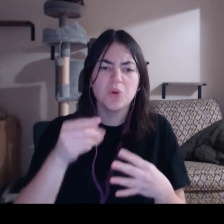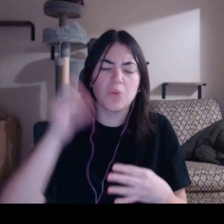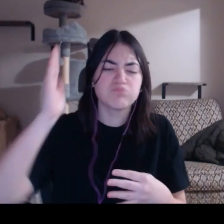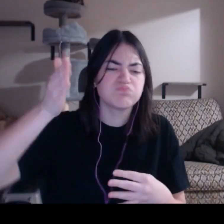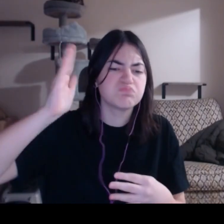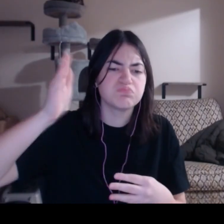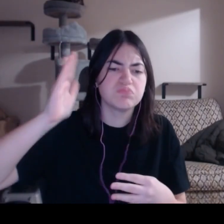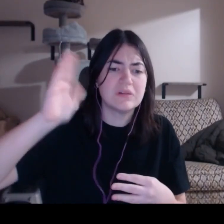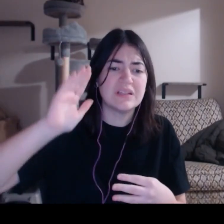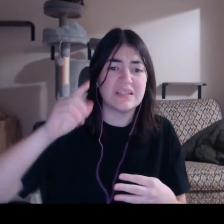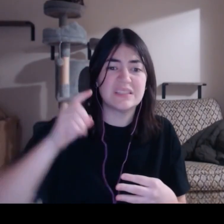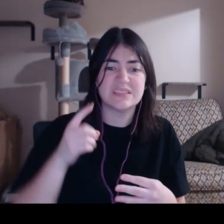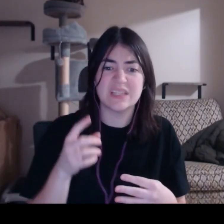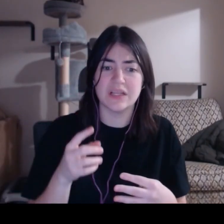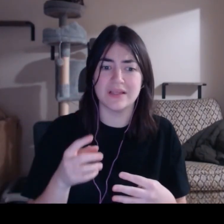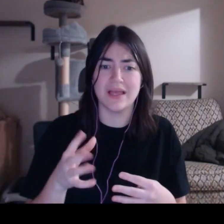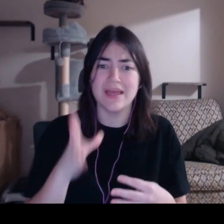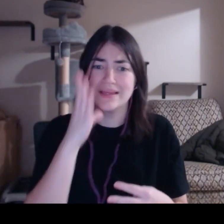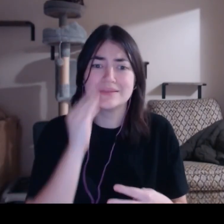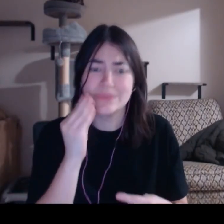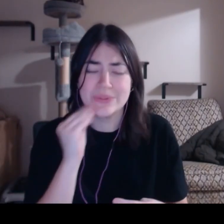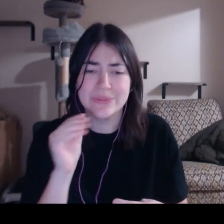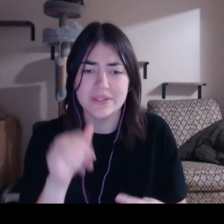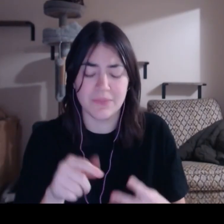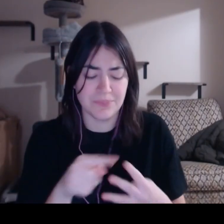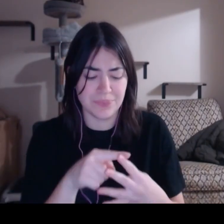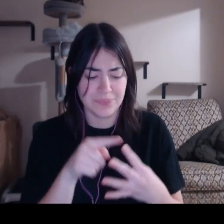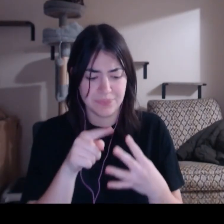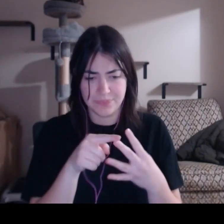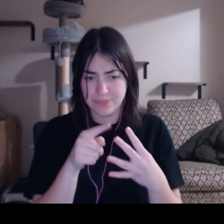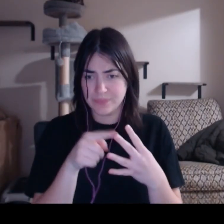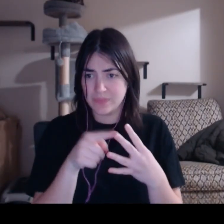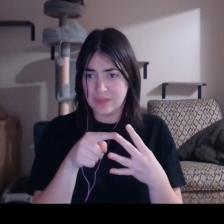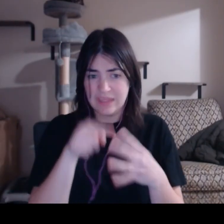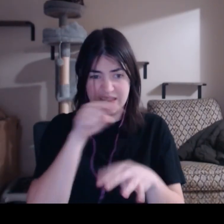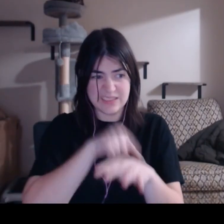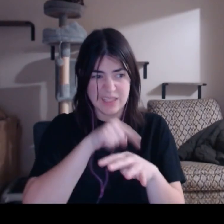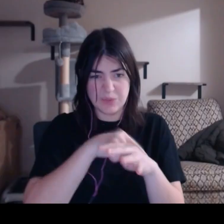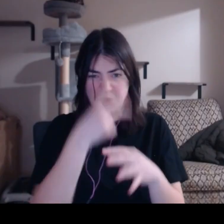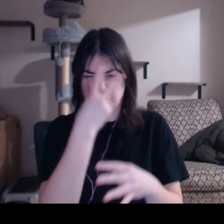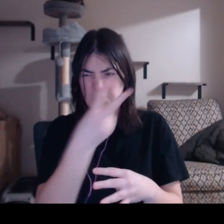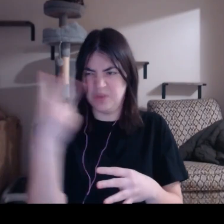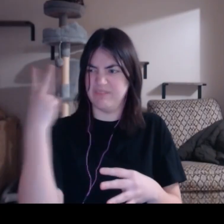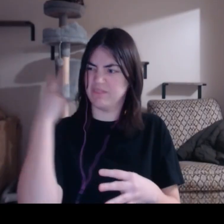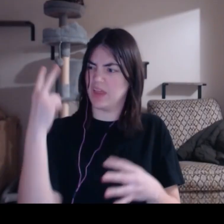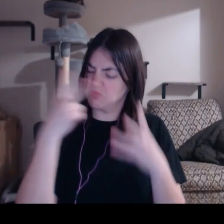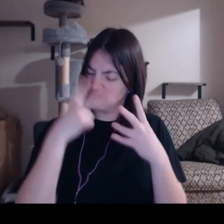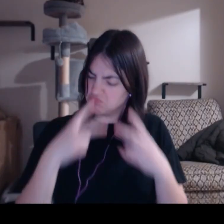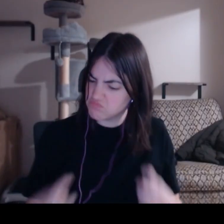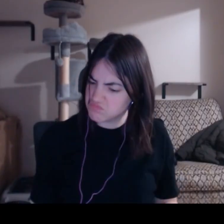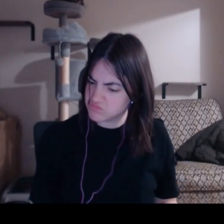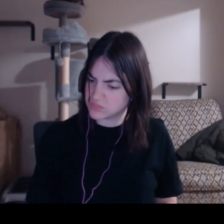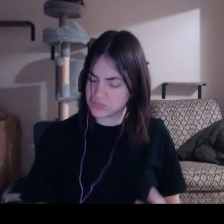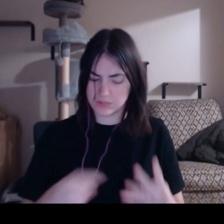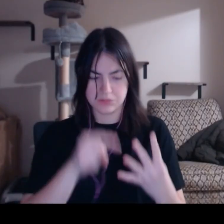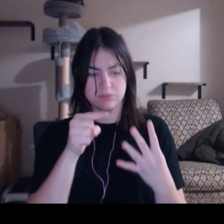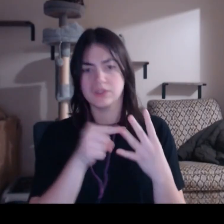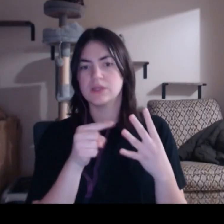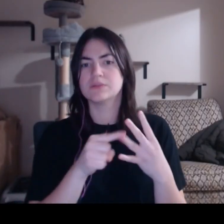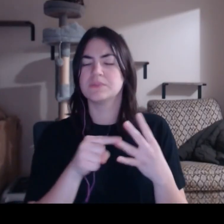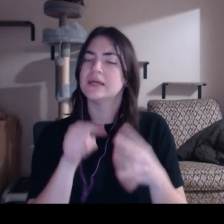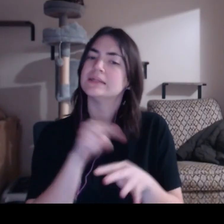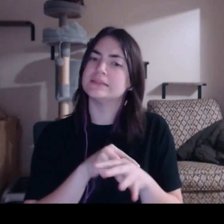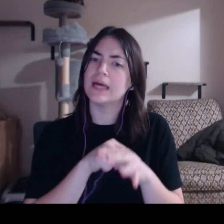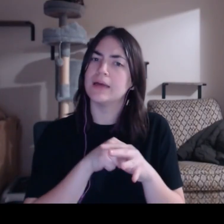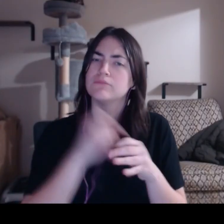possible. They've got to reflect on it. You've got some time for reflection, some time to sort of form theories and connections and